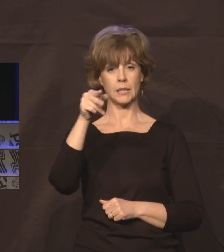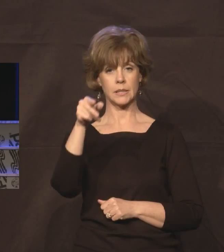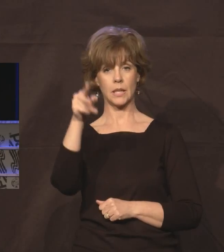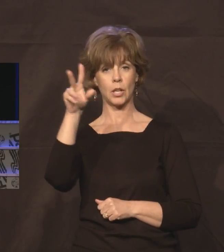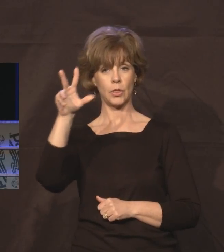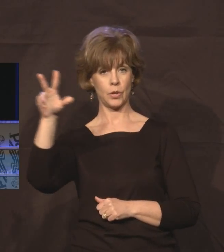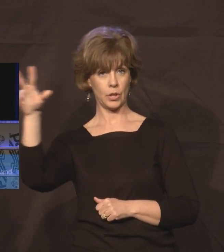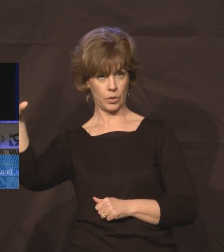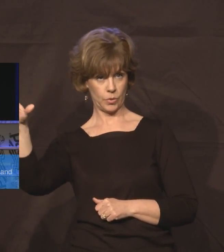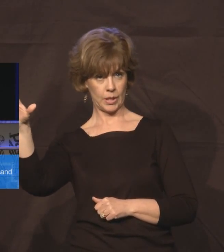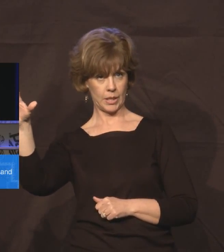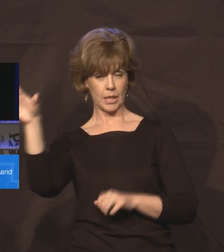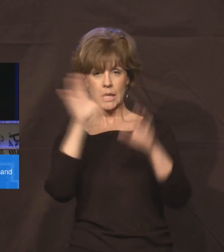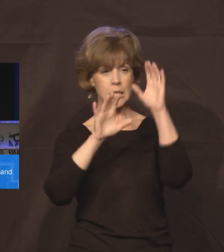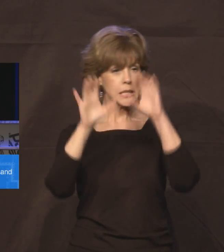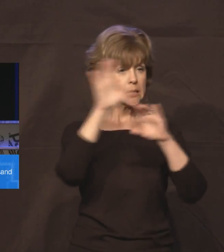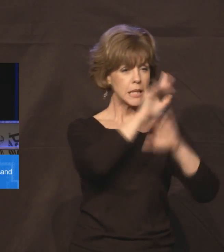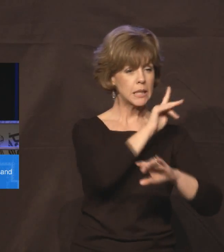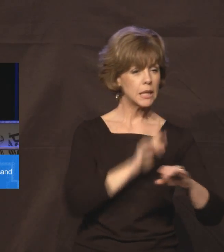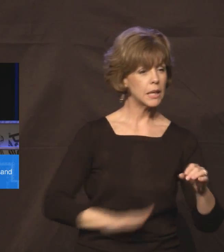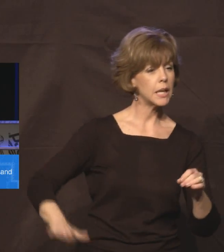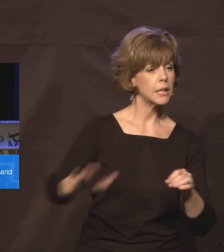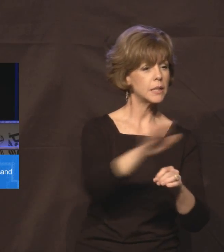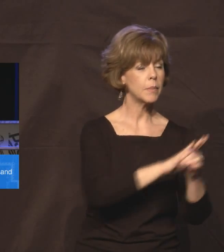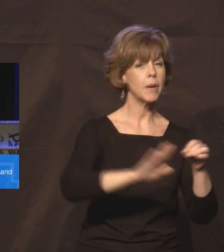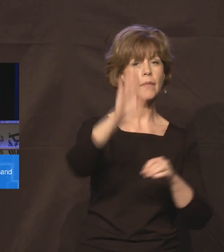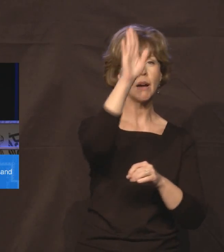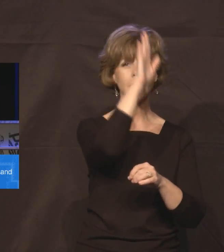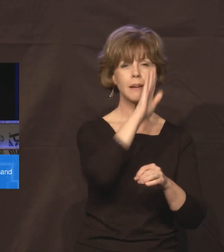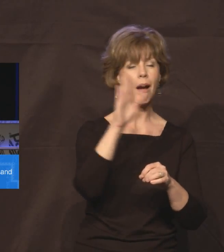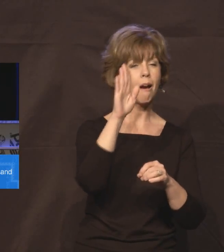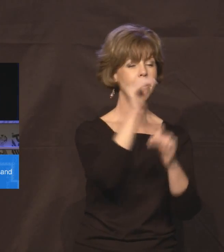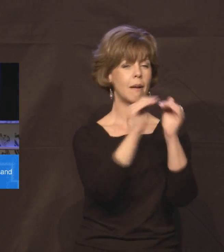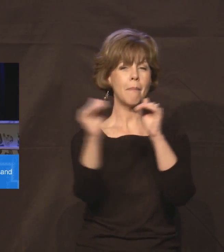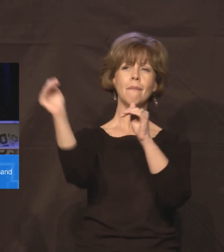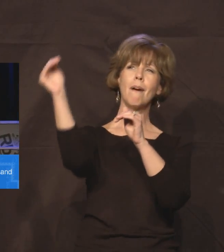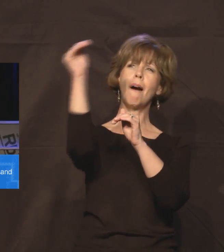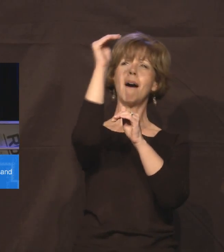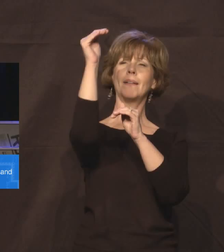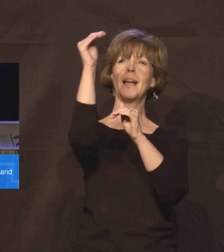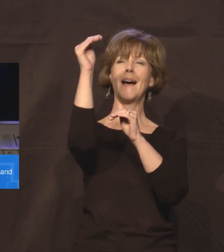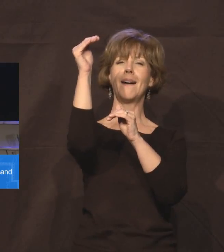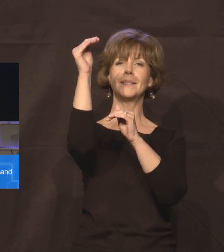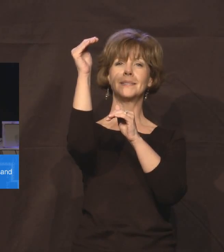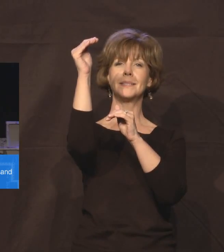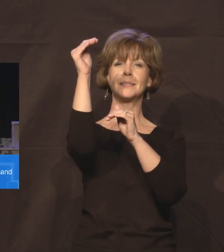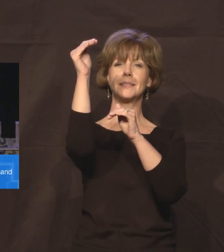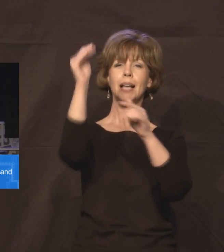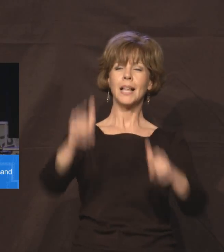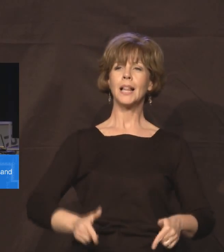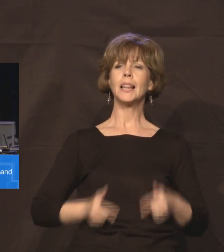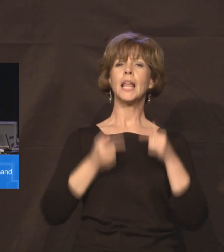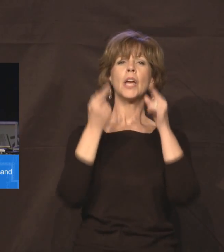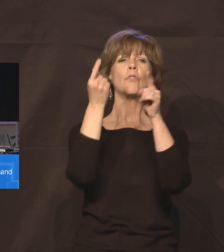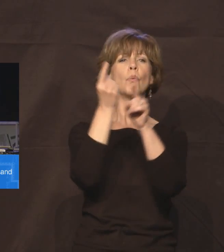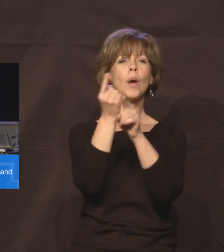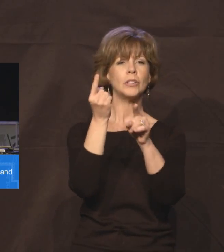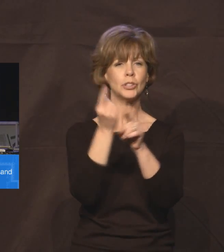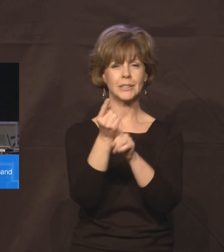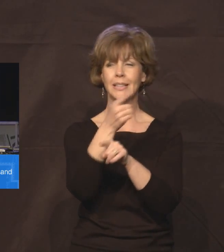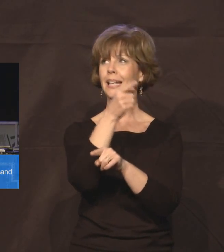else, live righteously, and he will give you everything you need. It's a picture that God wants to be absolutely first